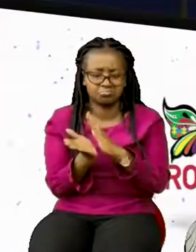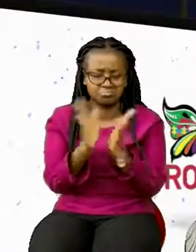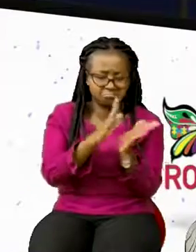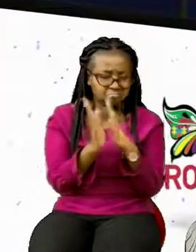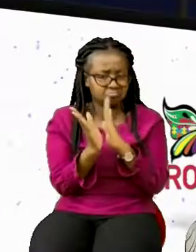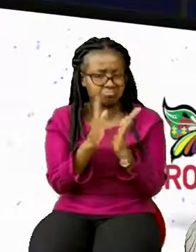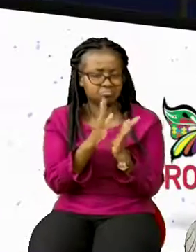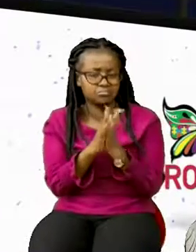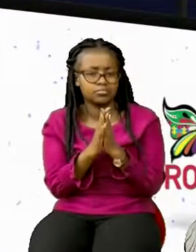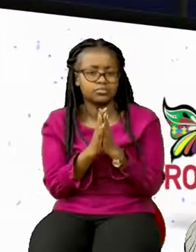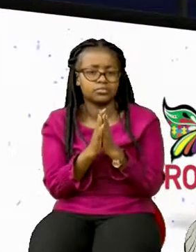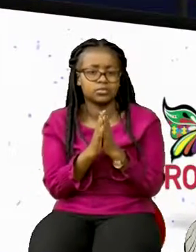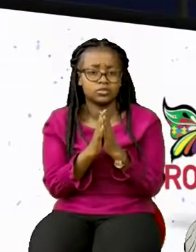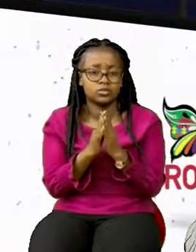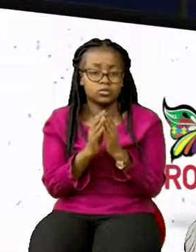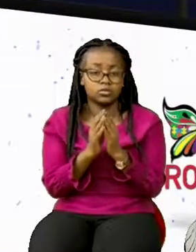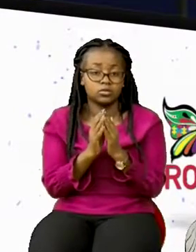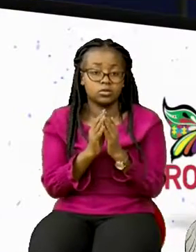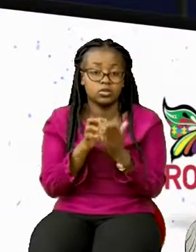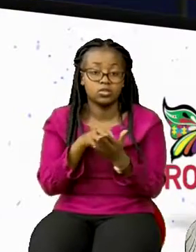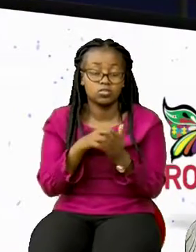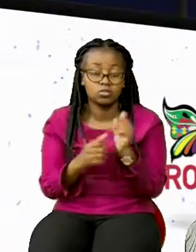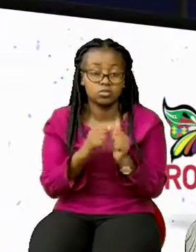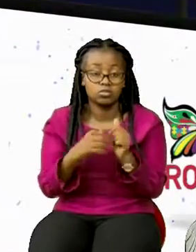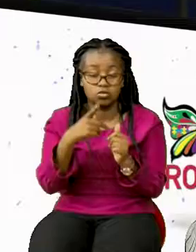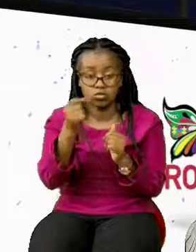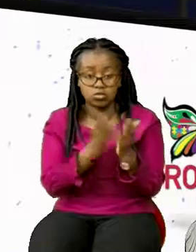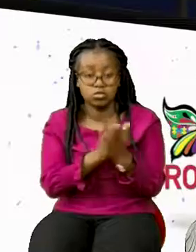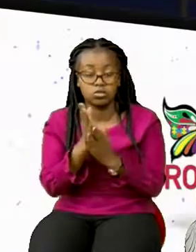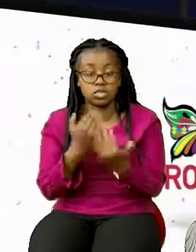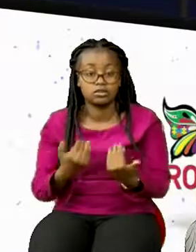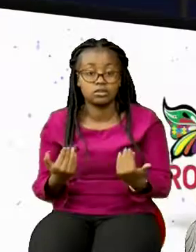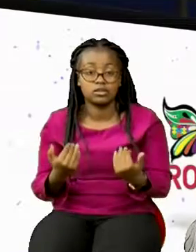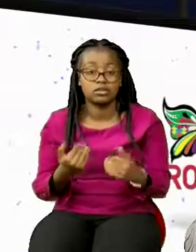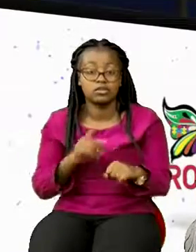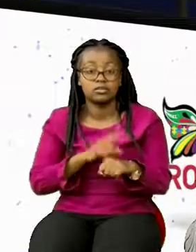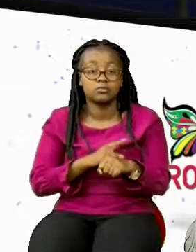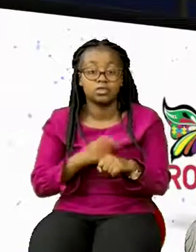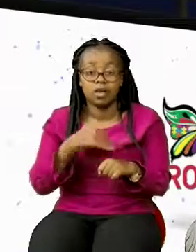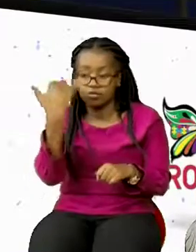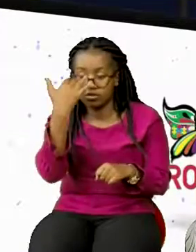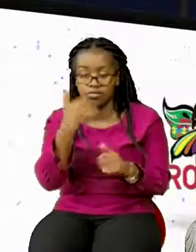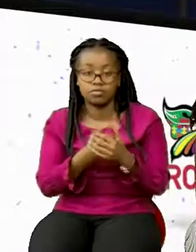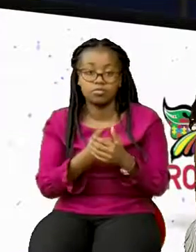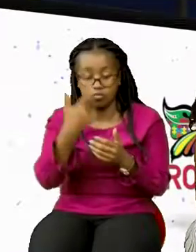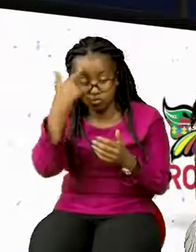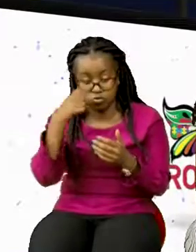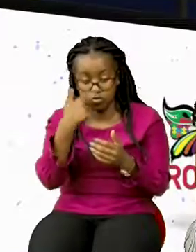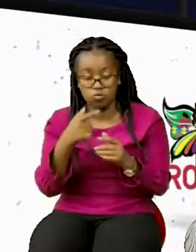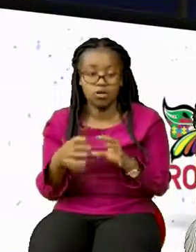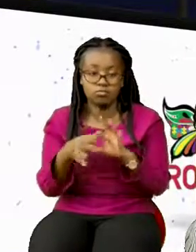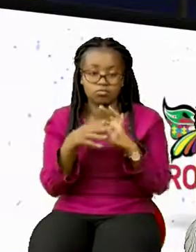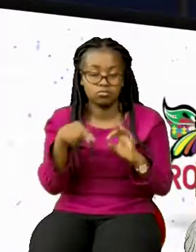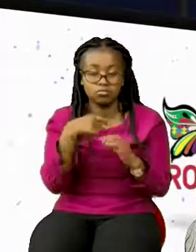and the very many things that could be happening and the conditions that could be going on in a child when they are autistic. That is for those who are joining us